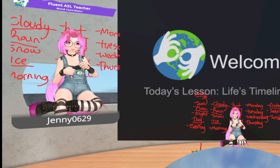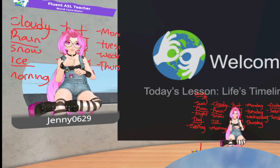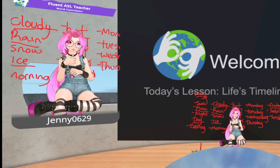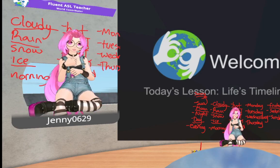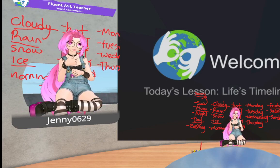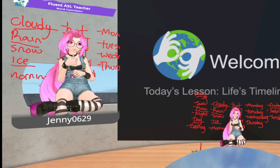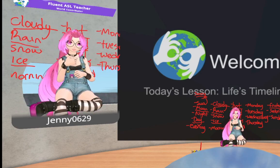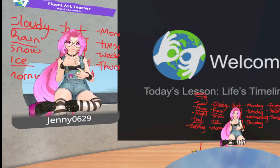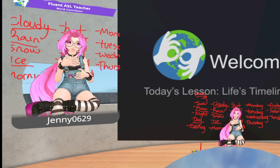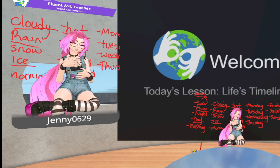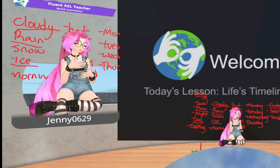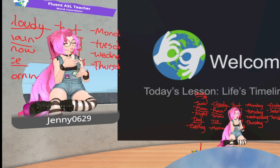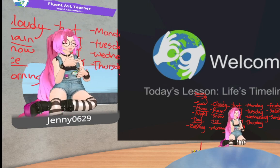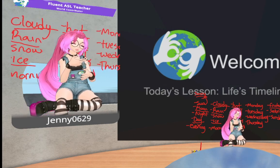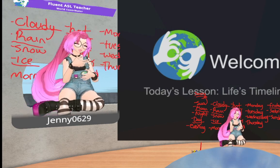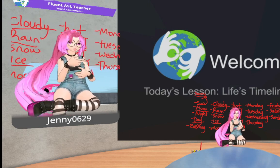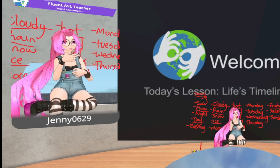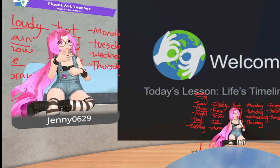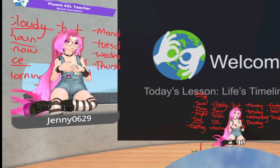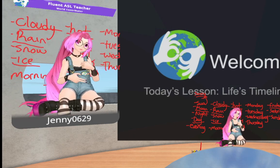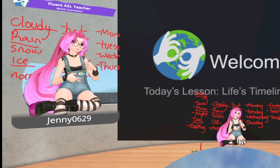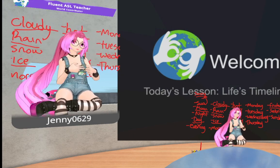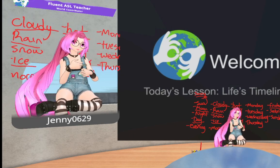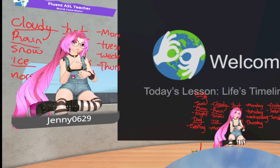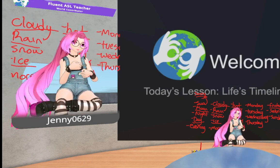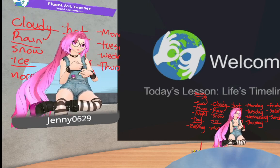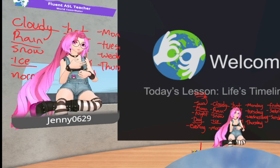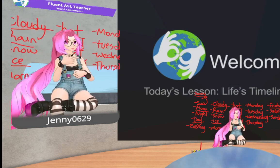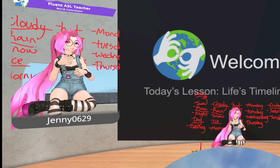3 years. Well, that one's kind of